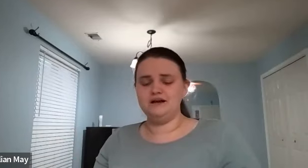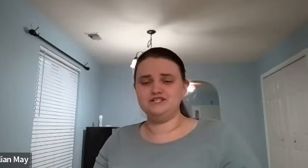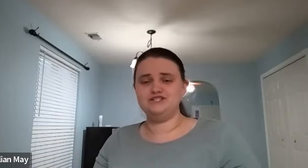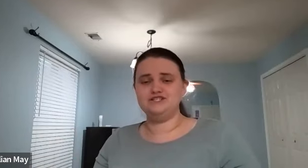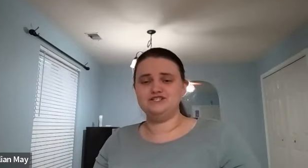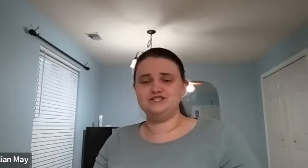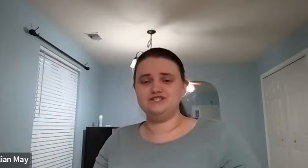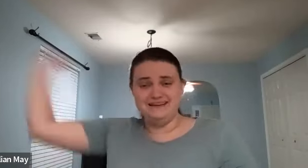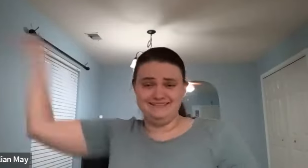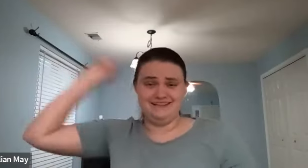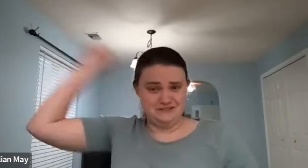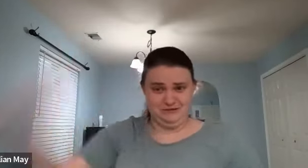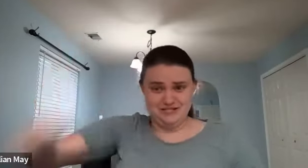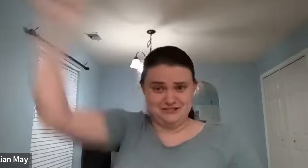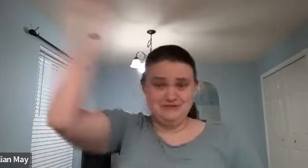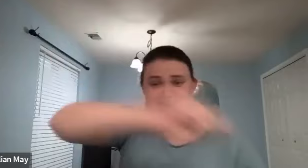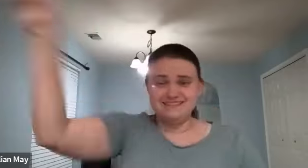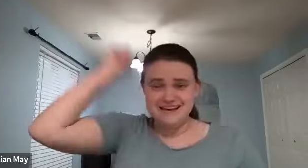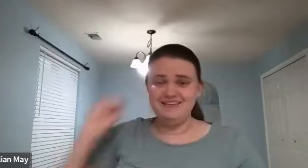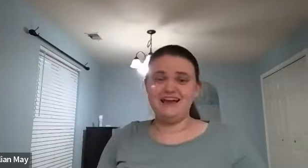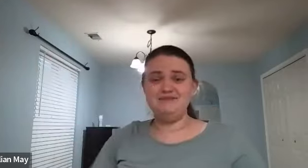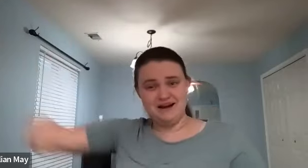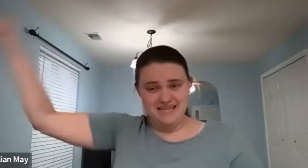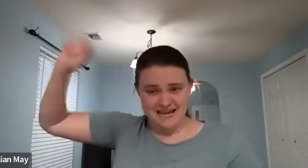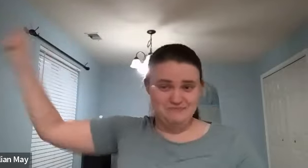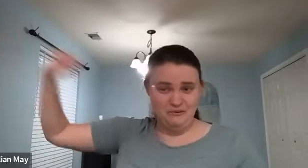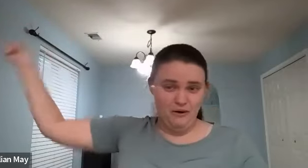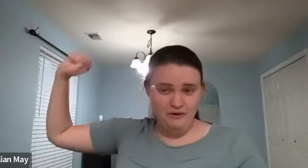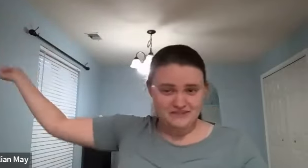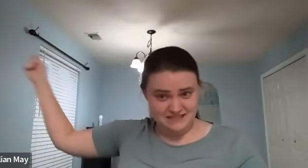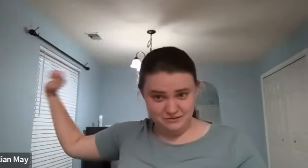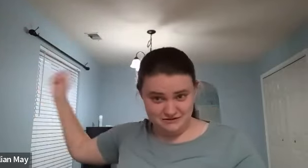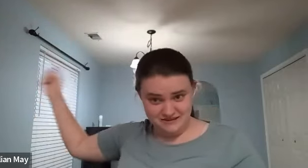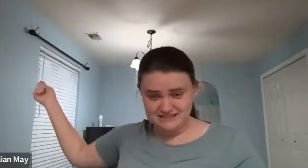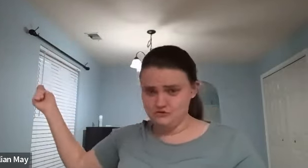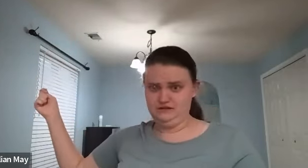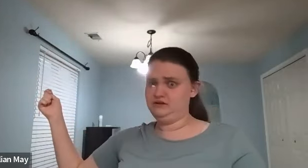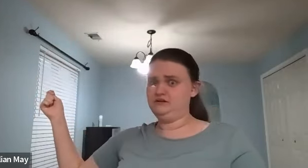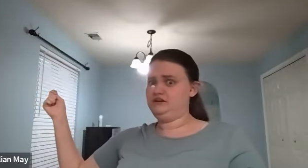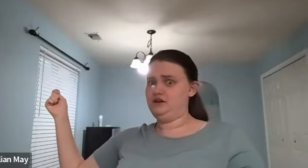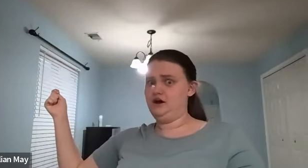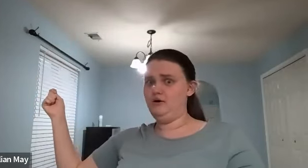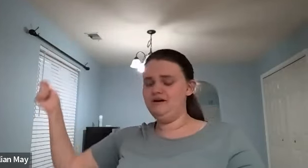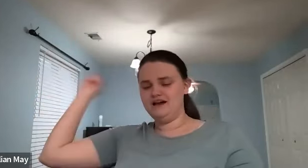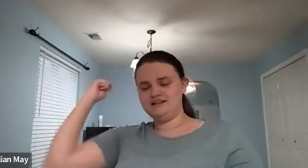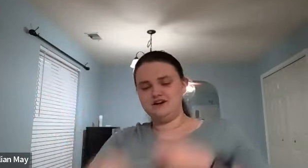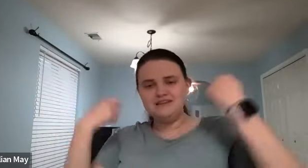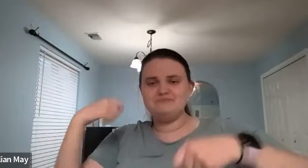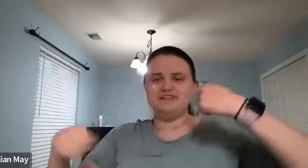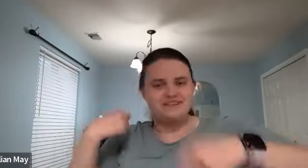just started banging things. I was like, do I just do this? Like, I mean, I was hitting my wall with this. Like, do I do this? And they're like, no. I started like pretending like I was